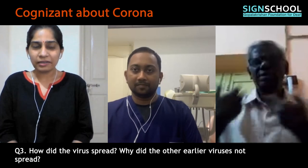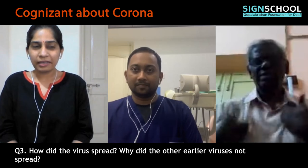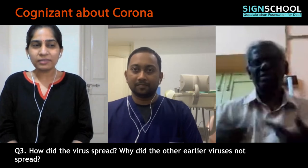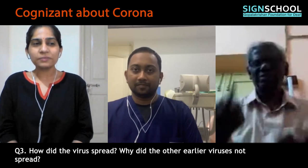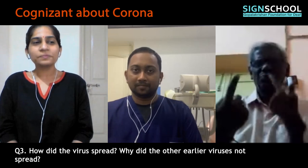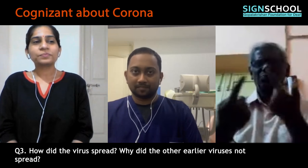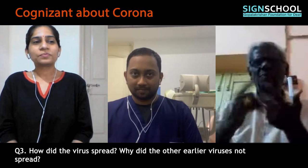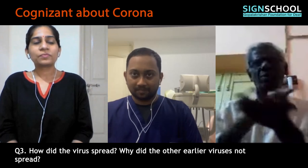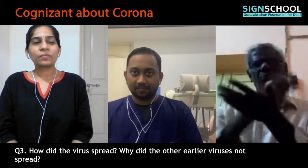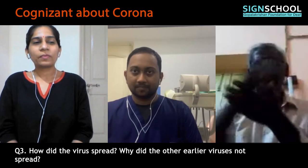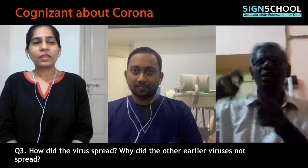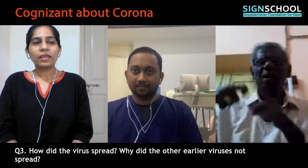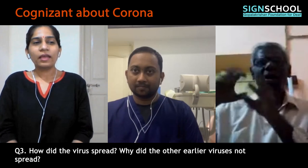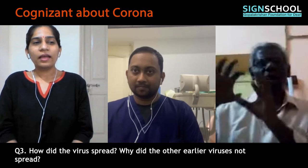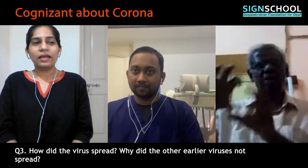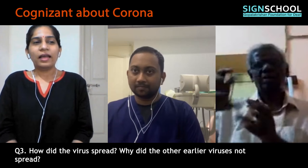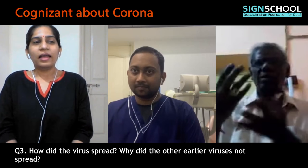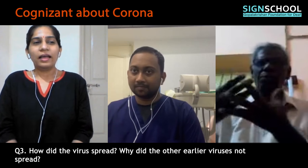which was contained,